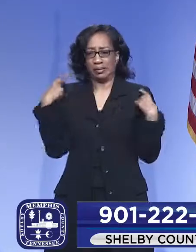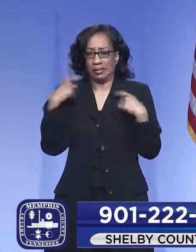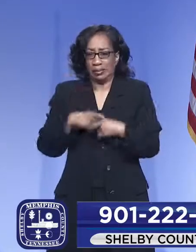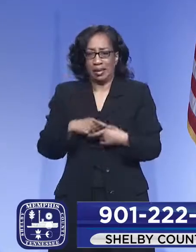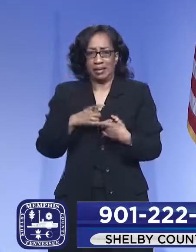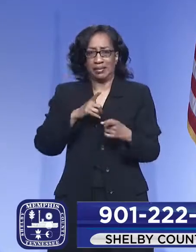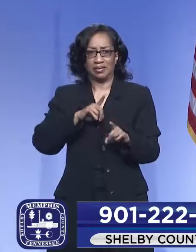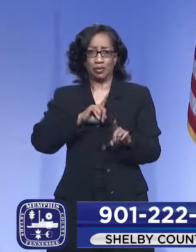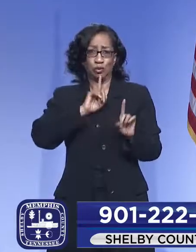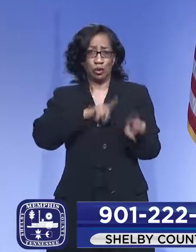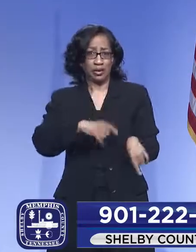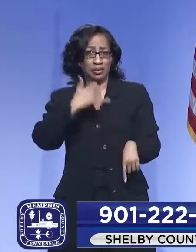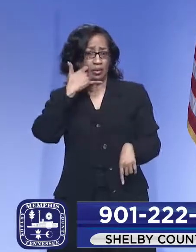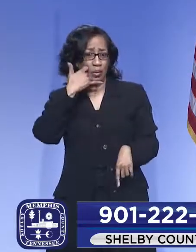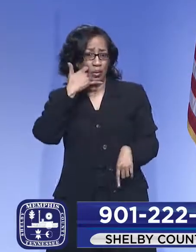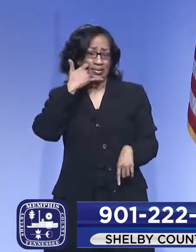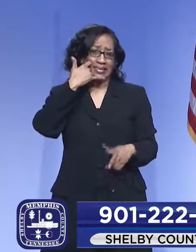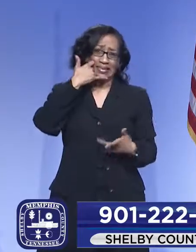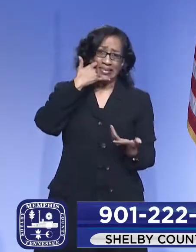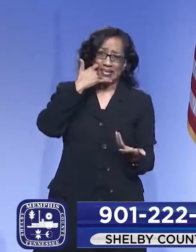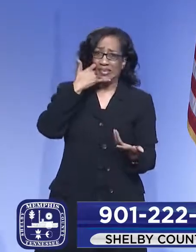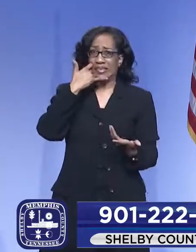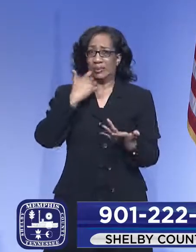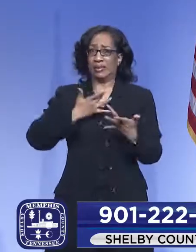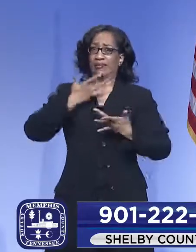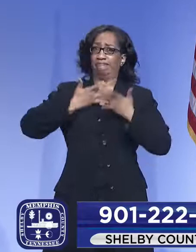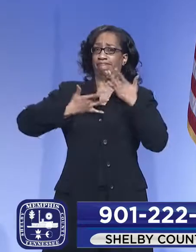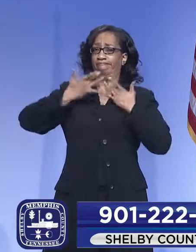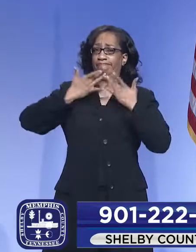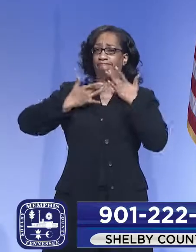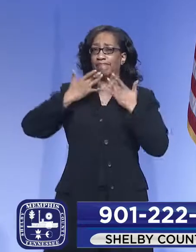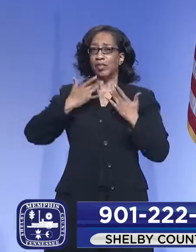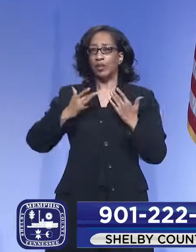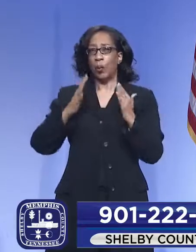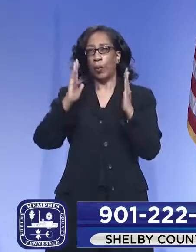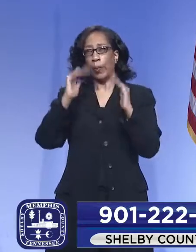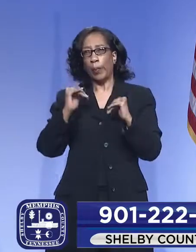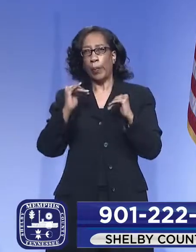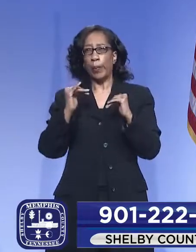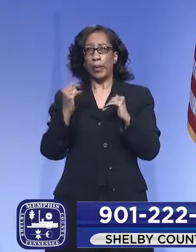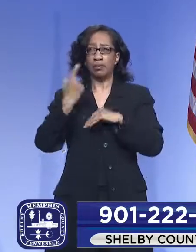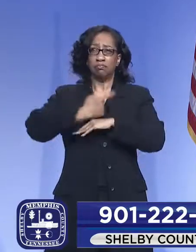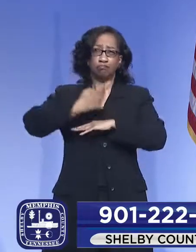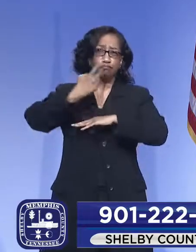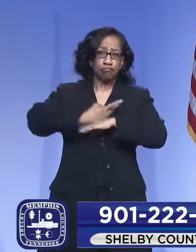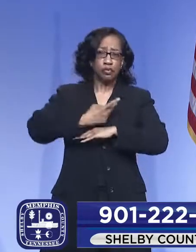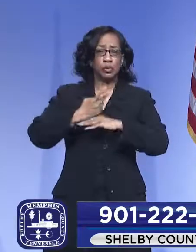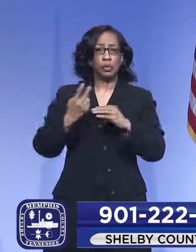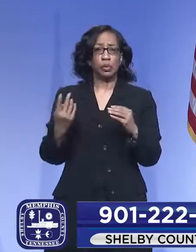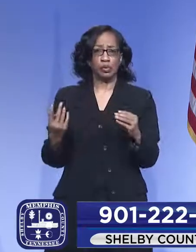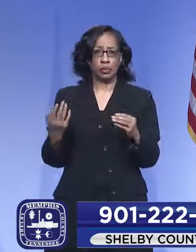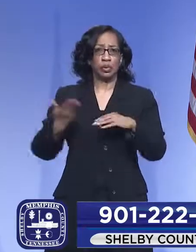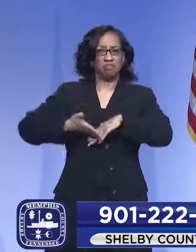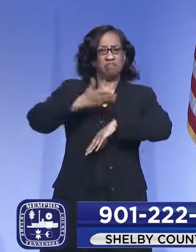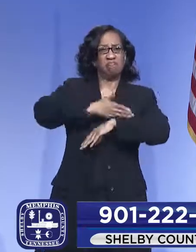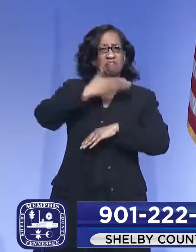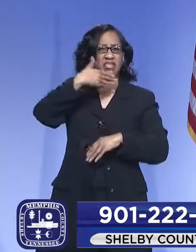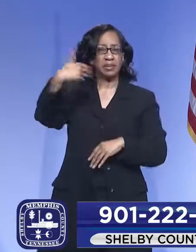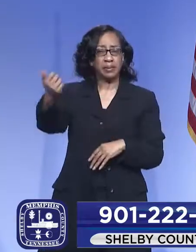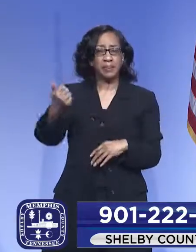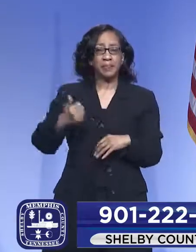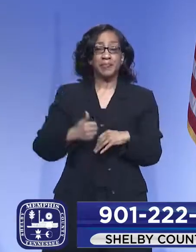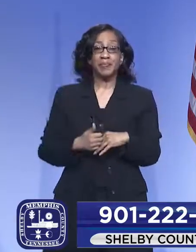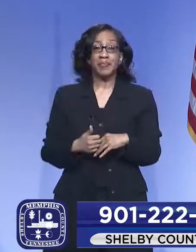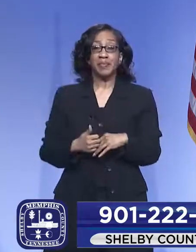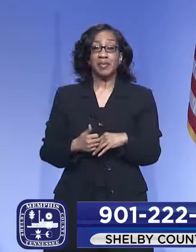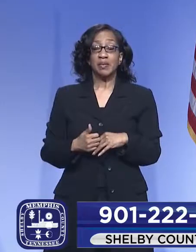something we are working on, and we believe there will be improvements just over the next few days. I also want to say that the only thing